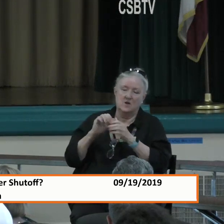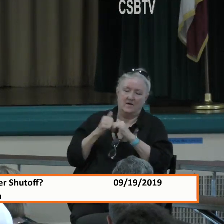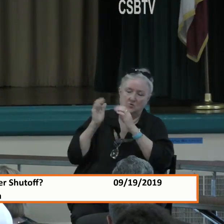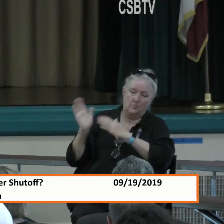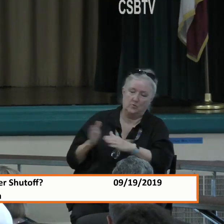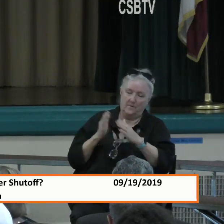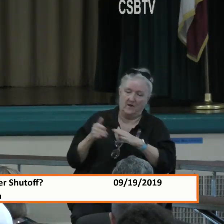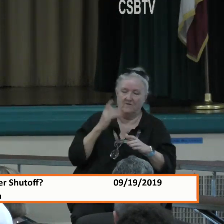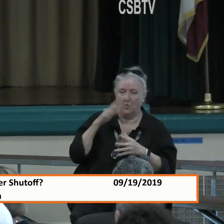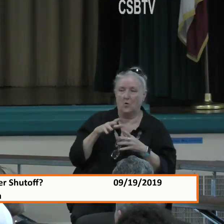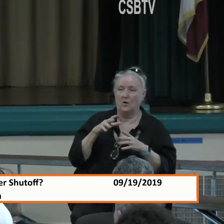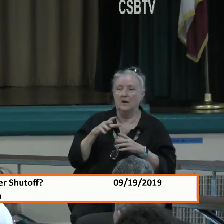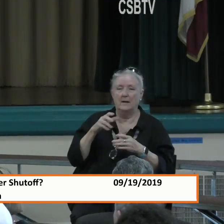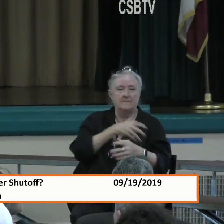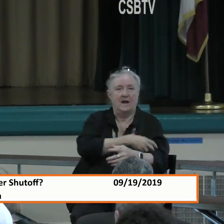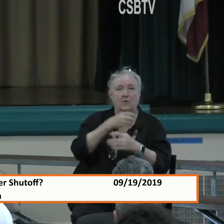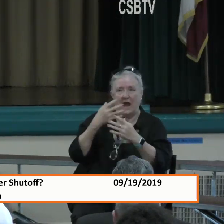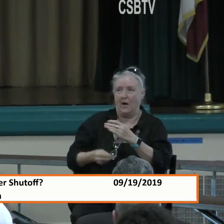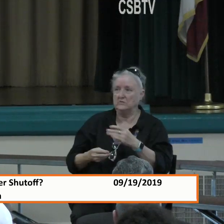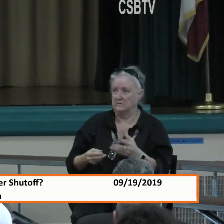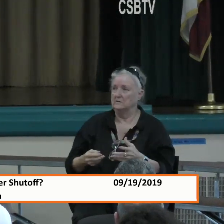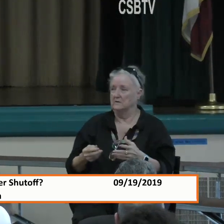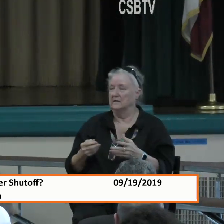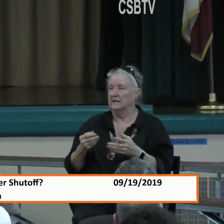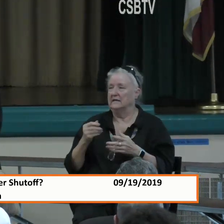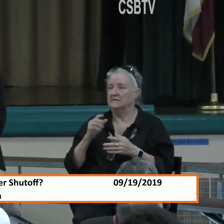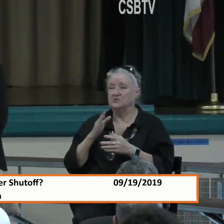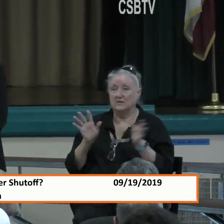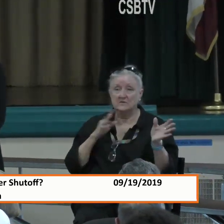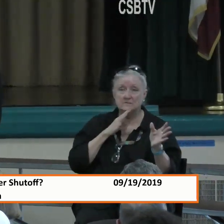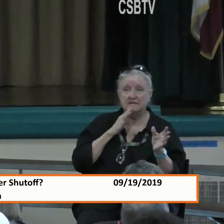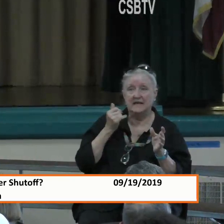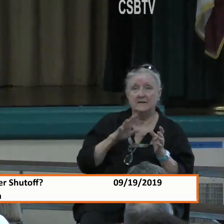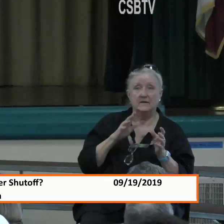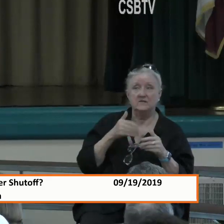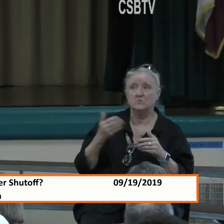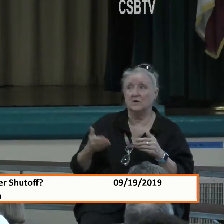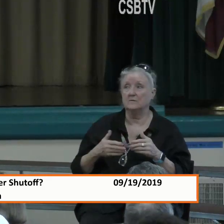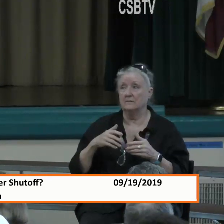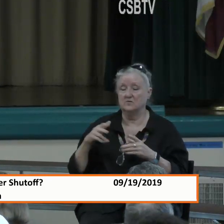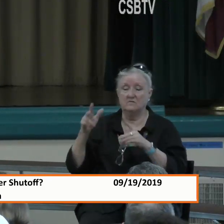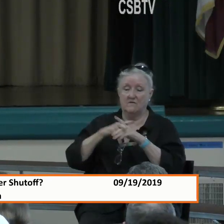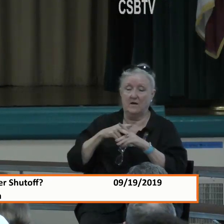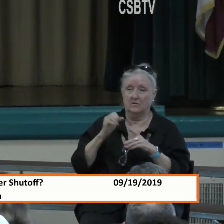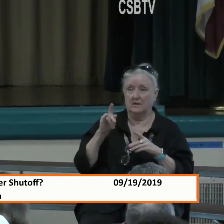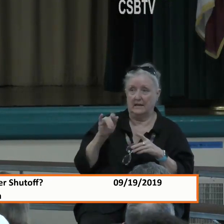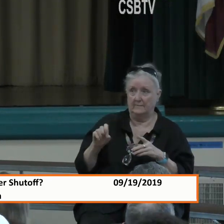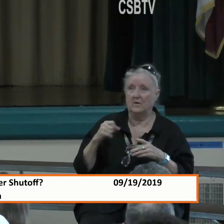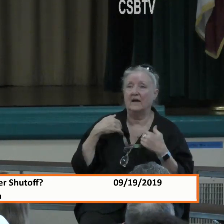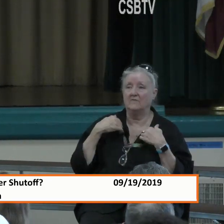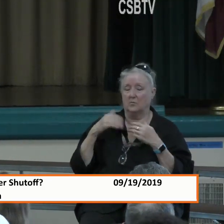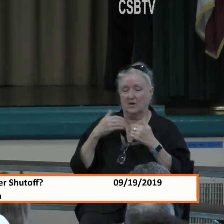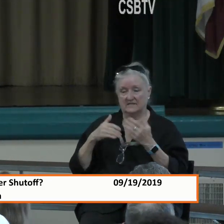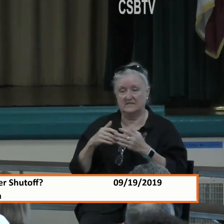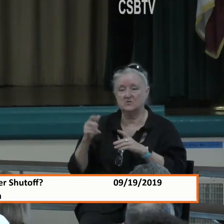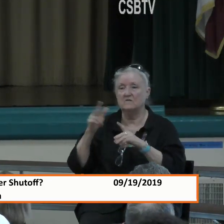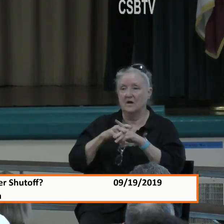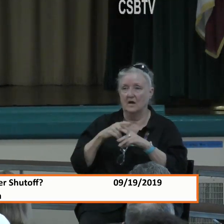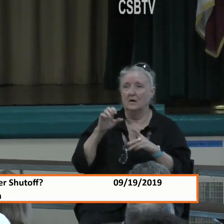outage. Generally speaking, anybody is welcome to file a claim. We have a process to file a